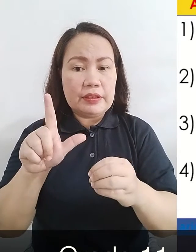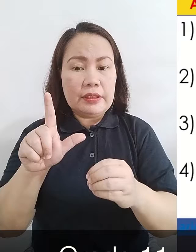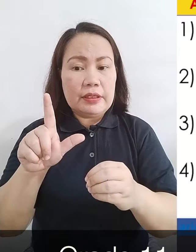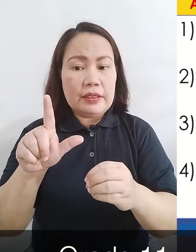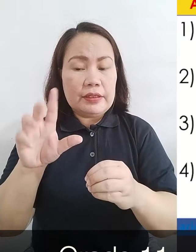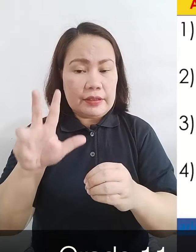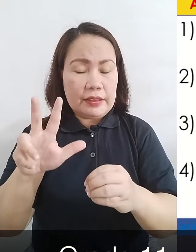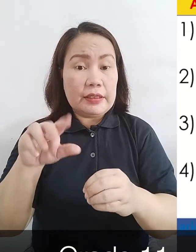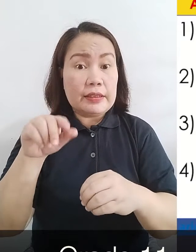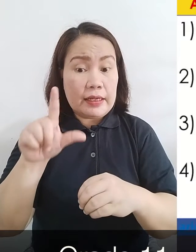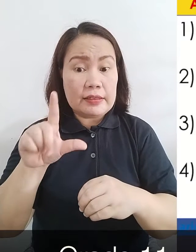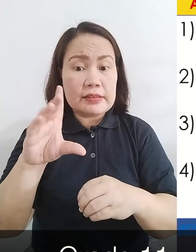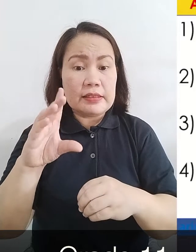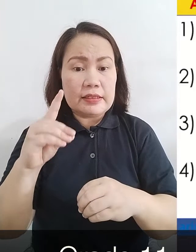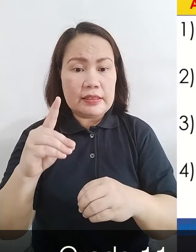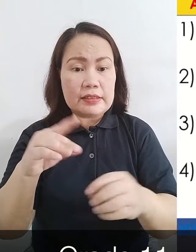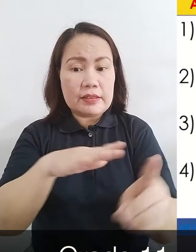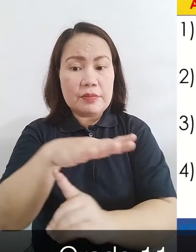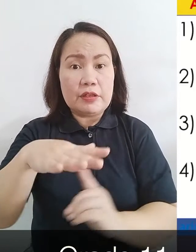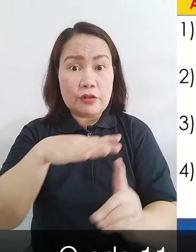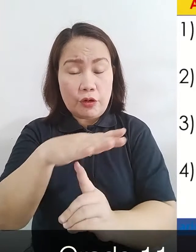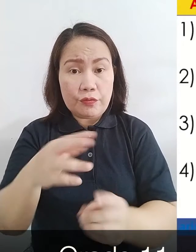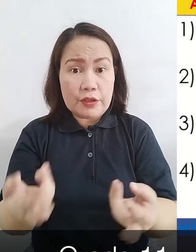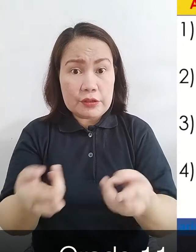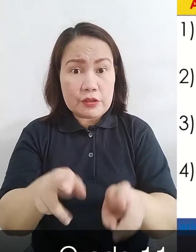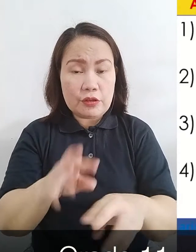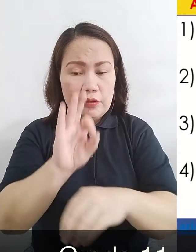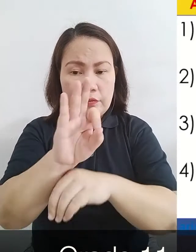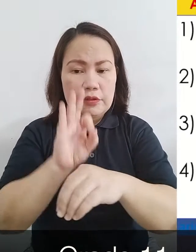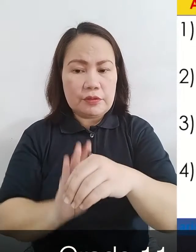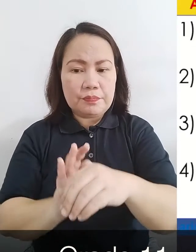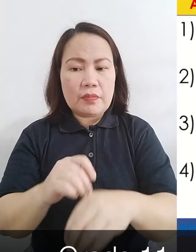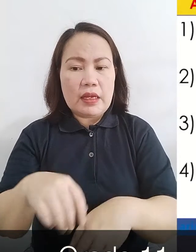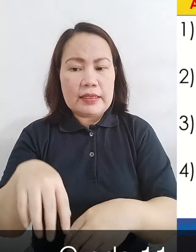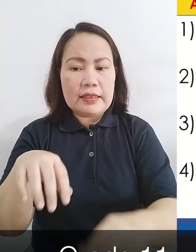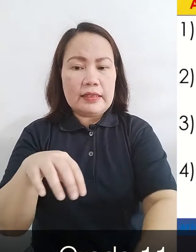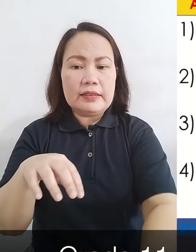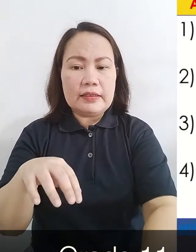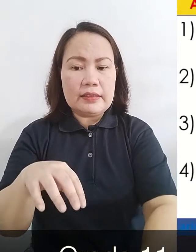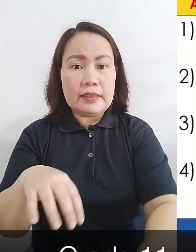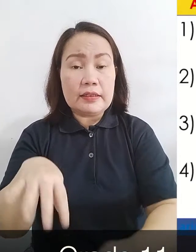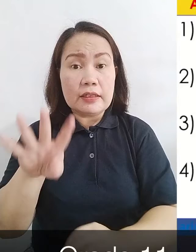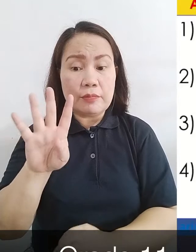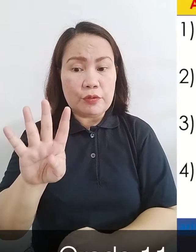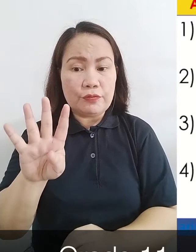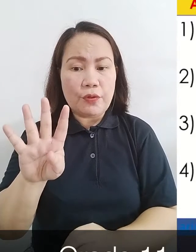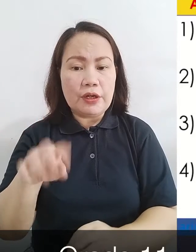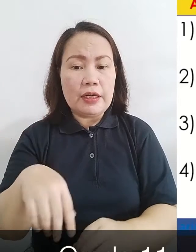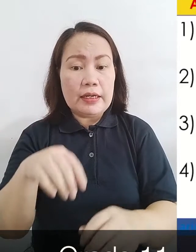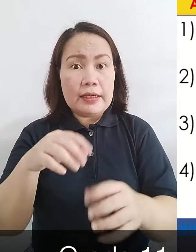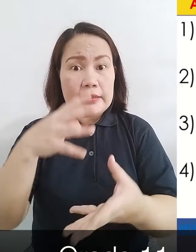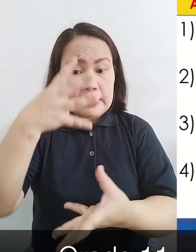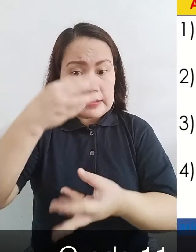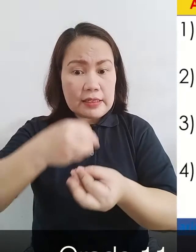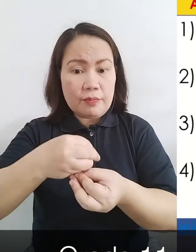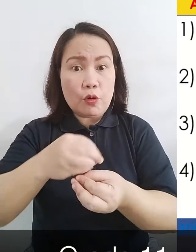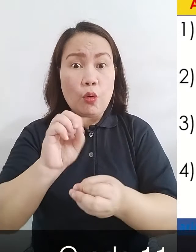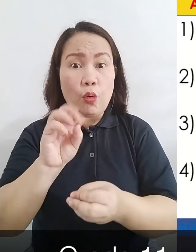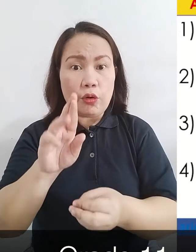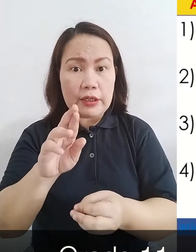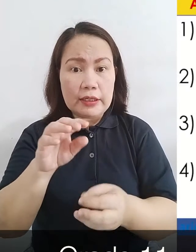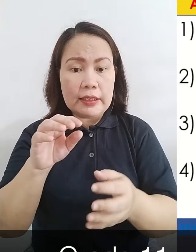And last, the sum or difference of the numerator is the numerator of the resulting fraction.